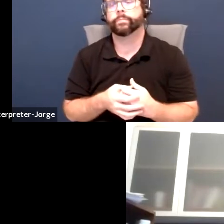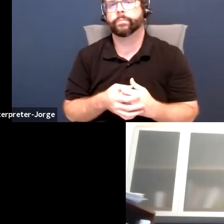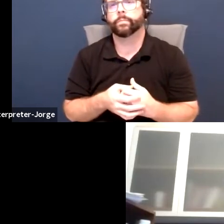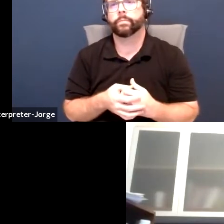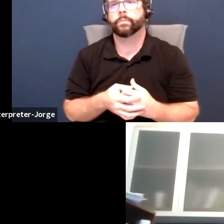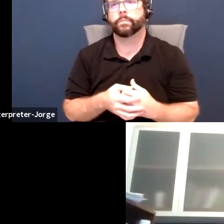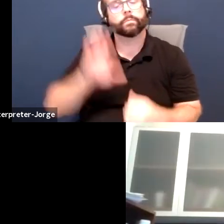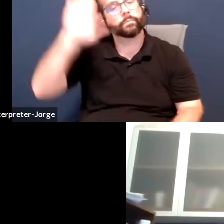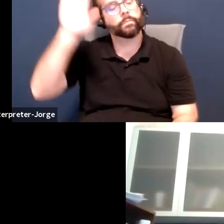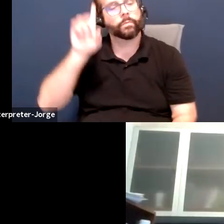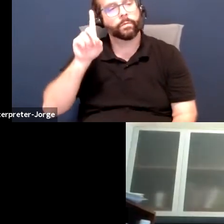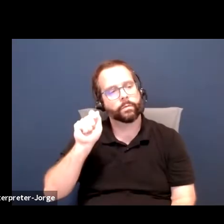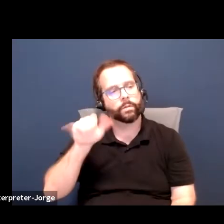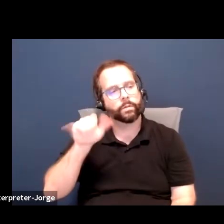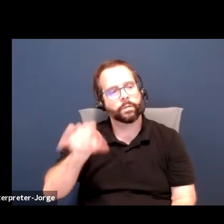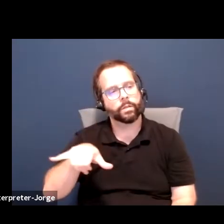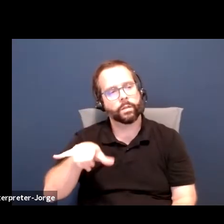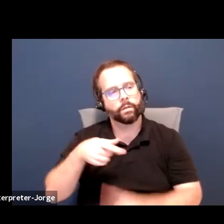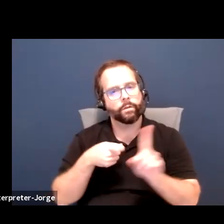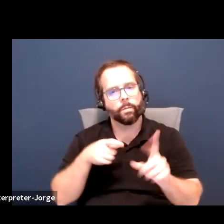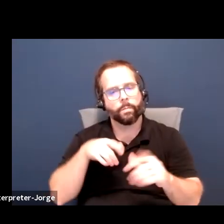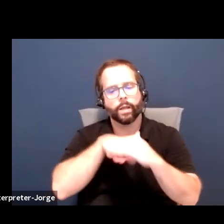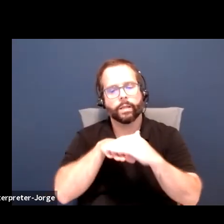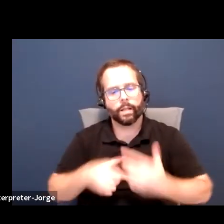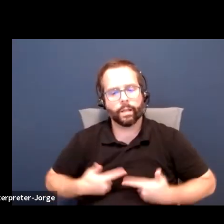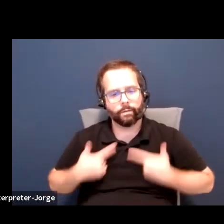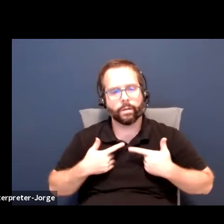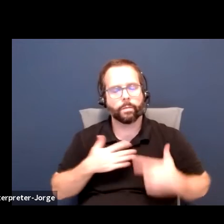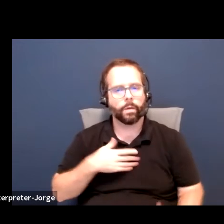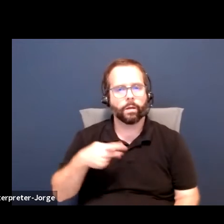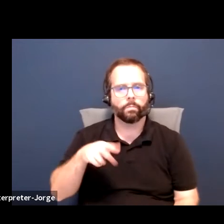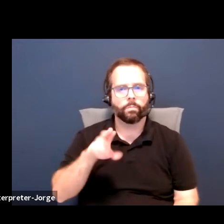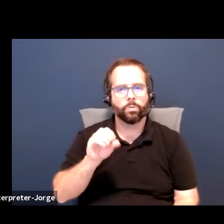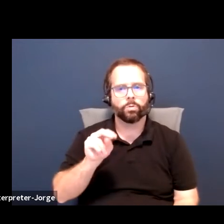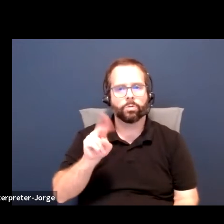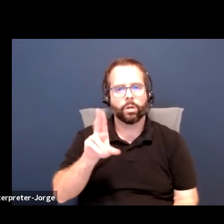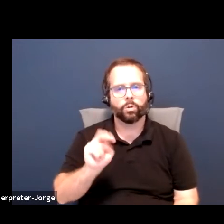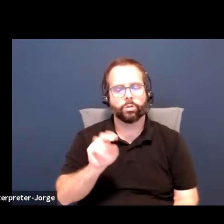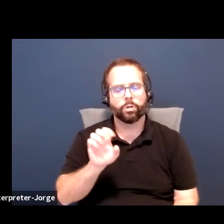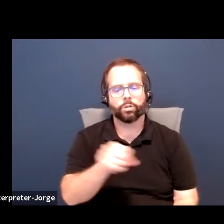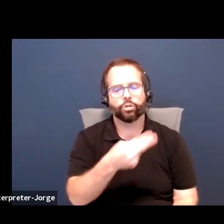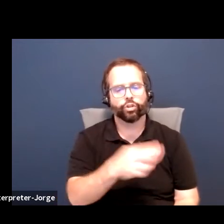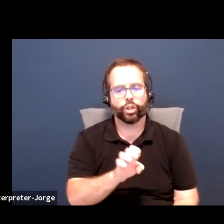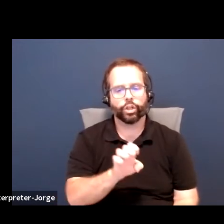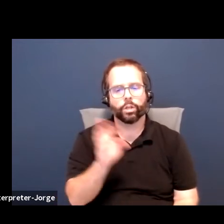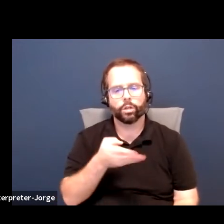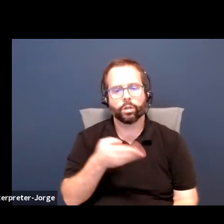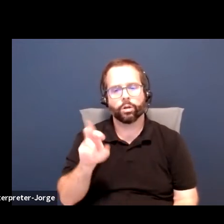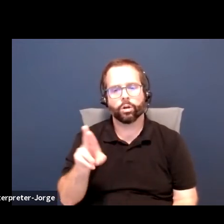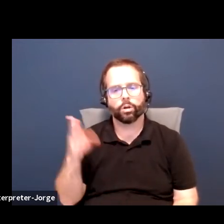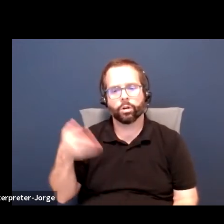This is Daisy from Access Living. My pronouns are she, her, and hers. I can take that one first. So ours is